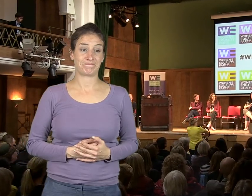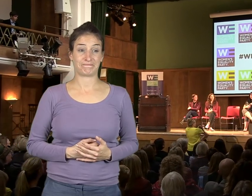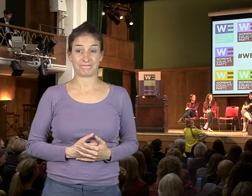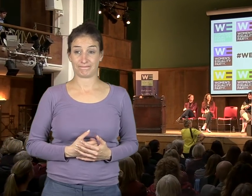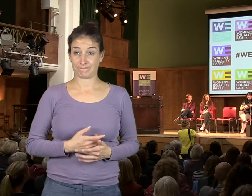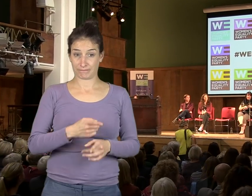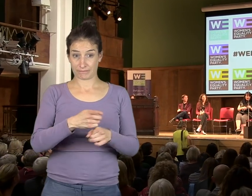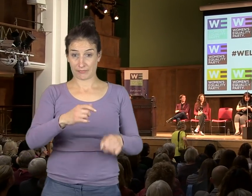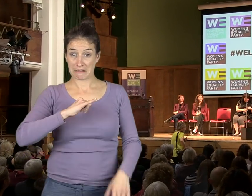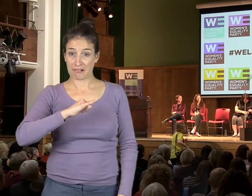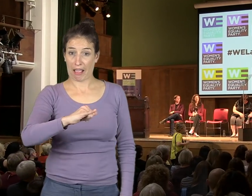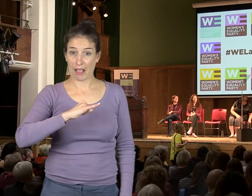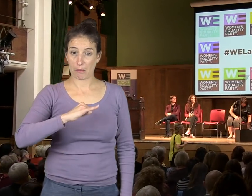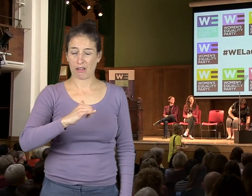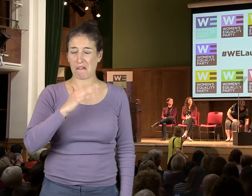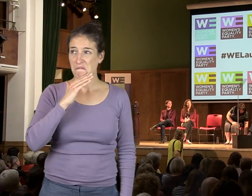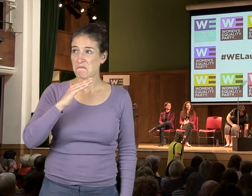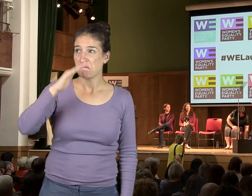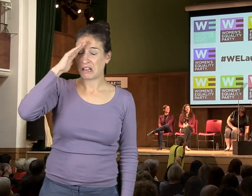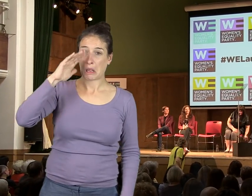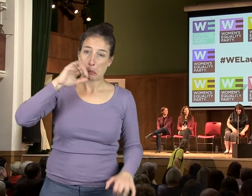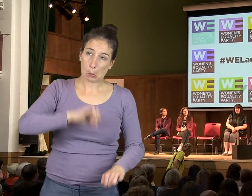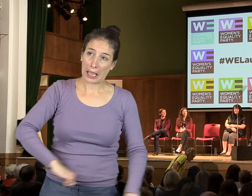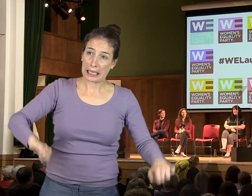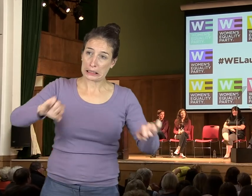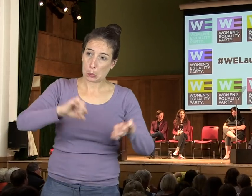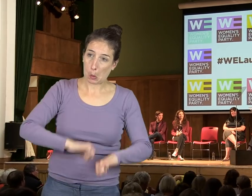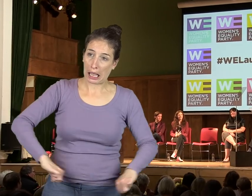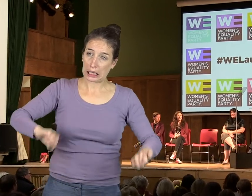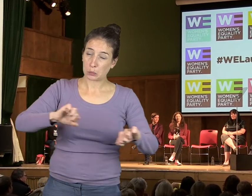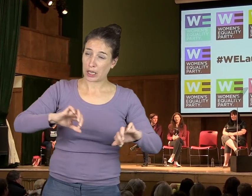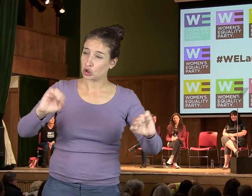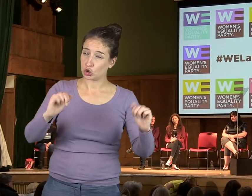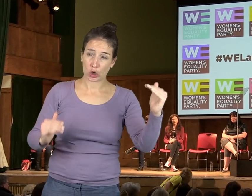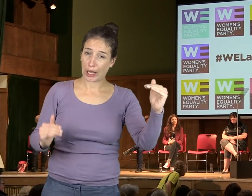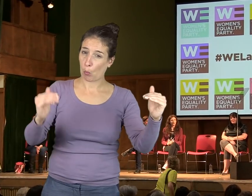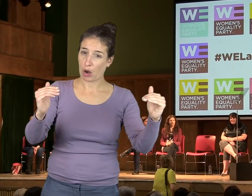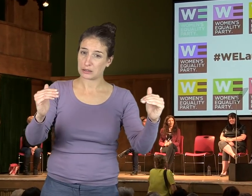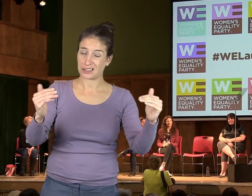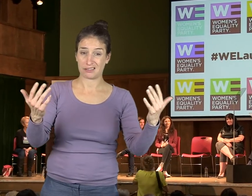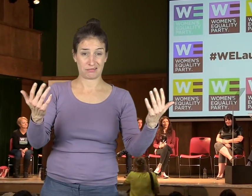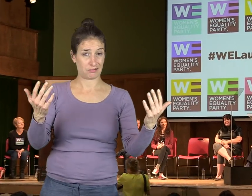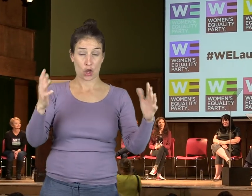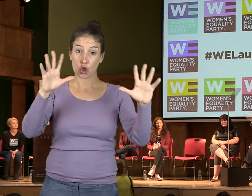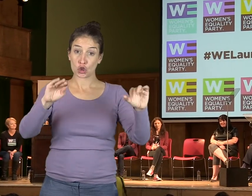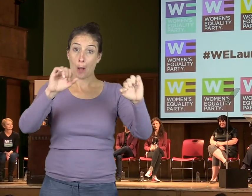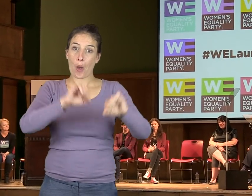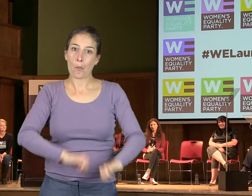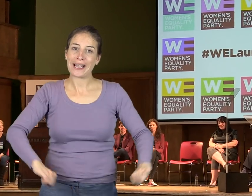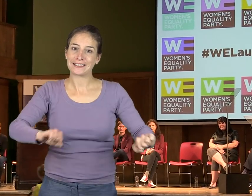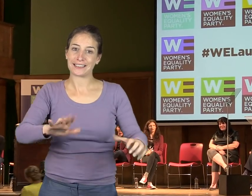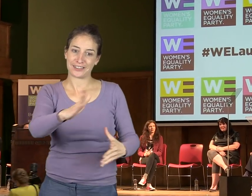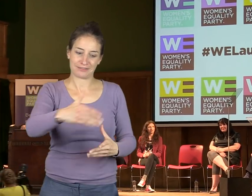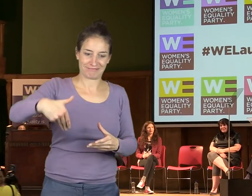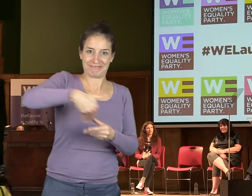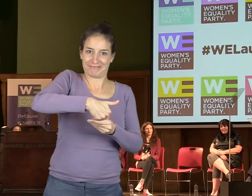If you, like me, are tired of waiting for equality, stop waiting.